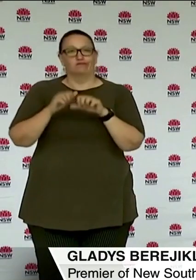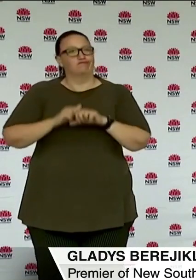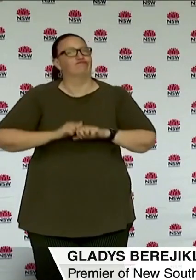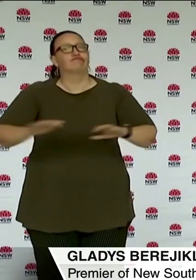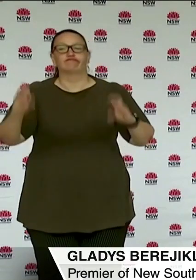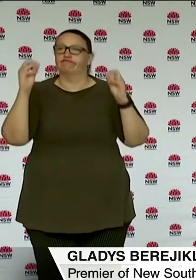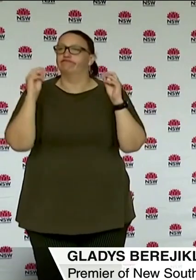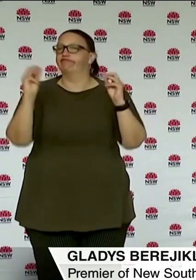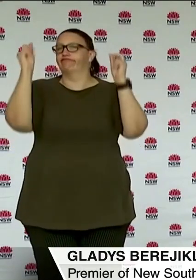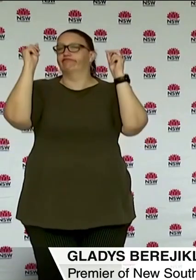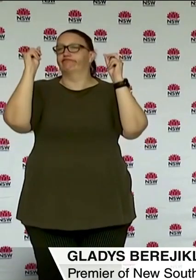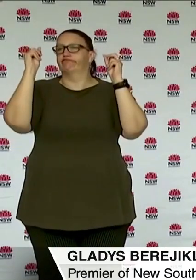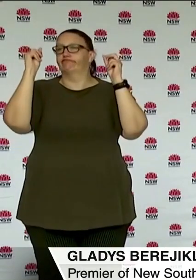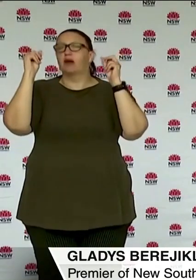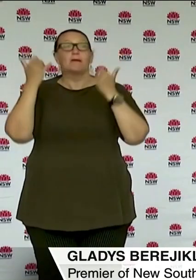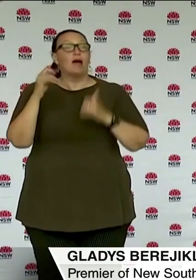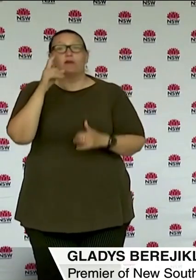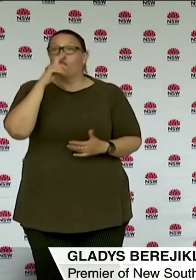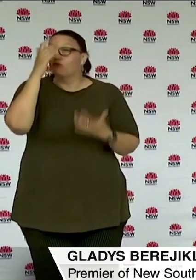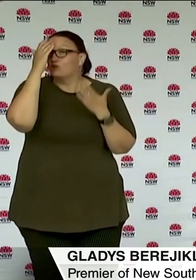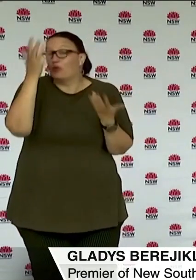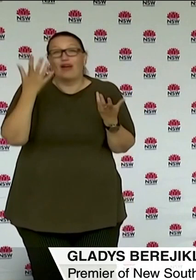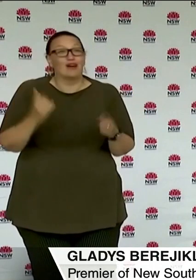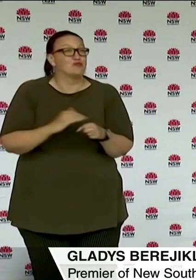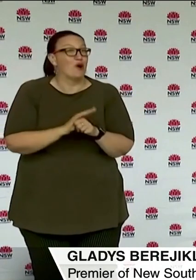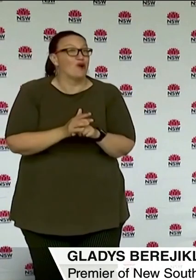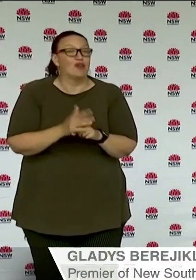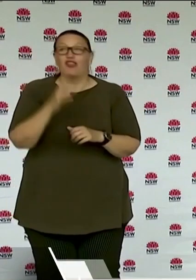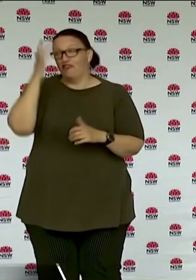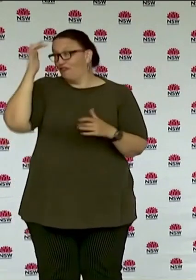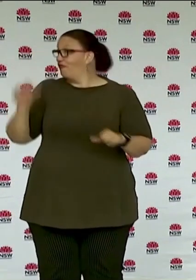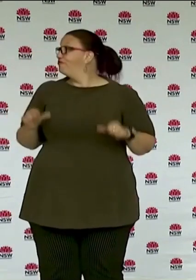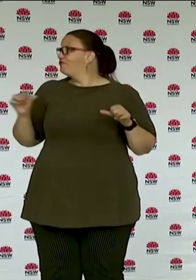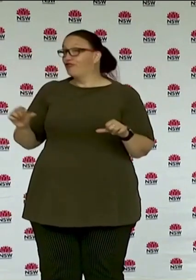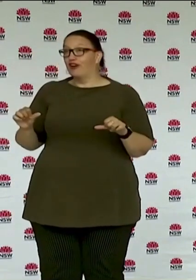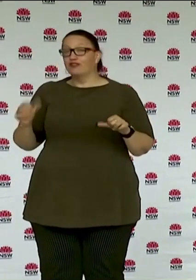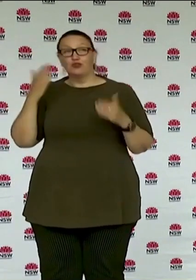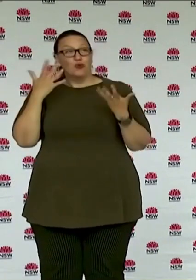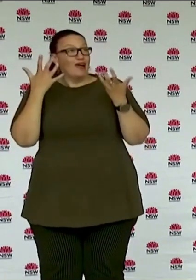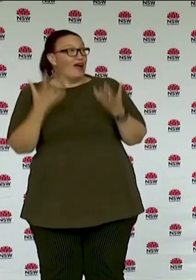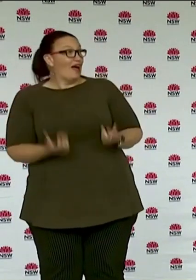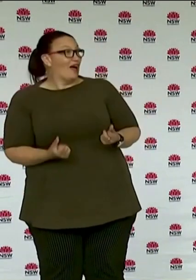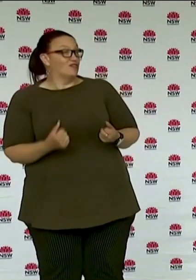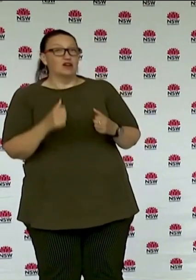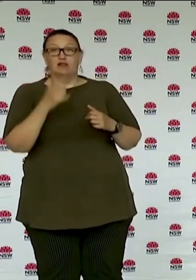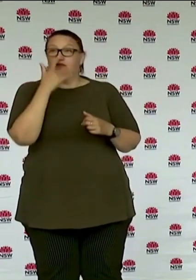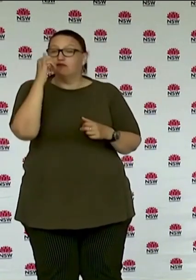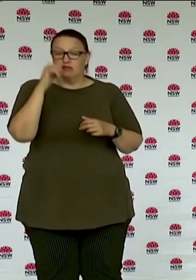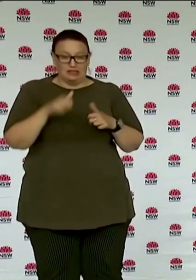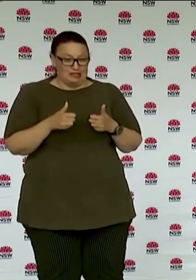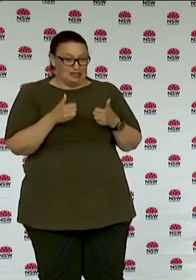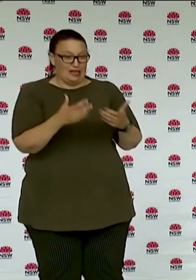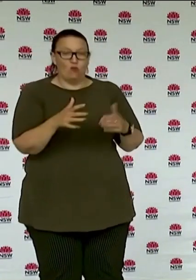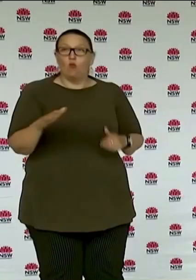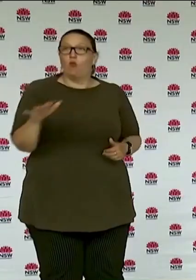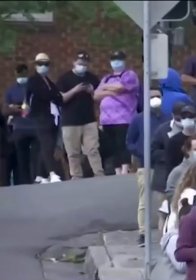undetected cases, people who may be in the very early stages of the disease and not know they've got it, not know they're infectious, unintentionally give it